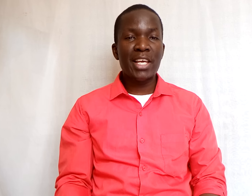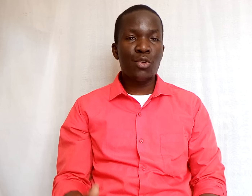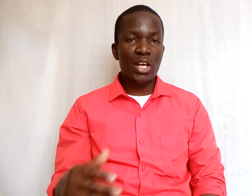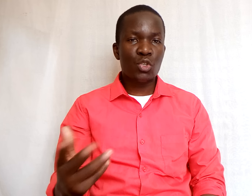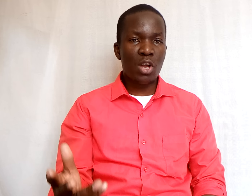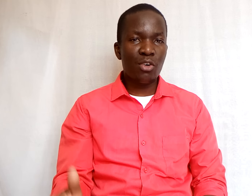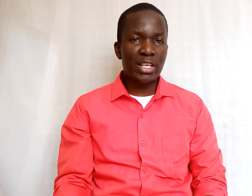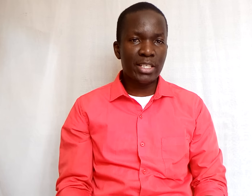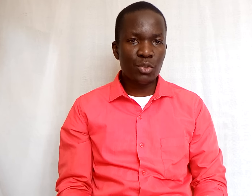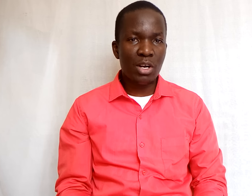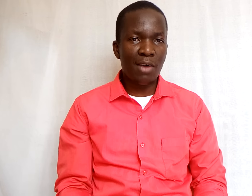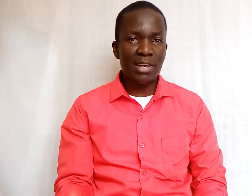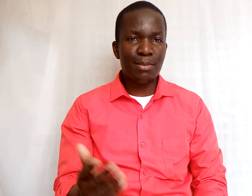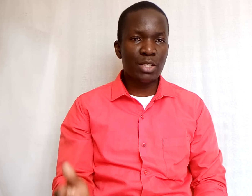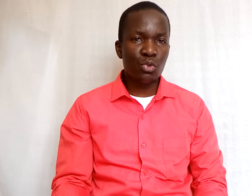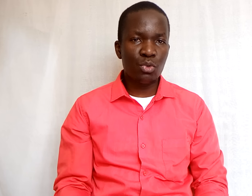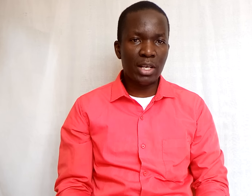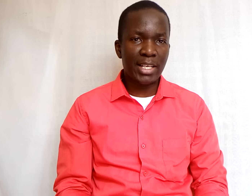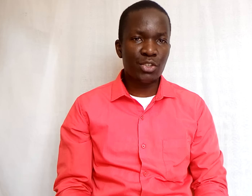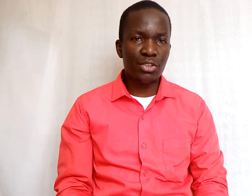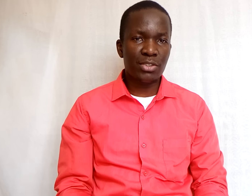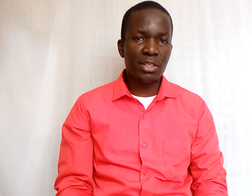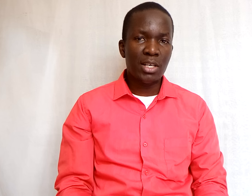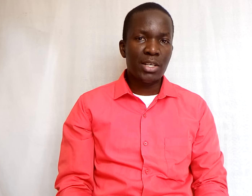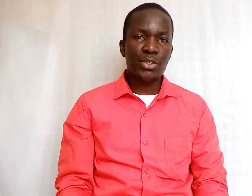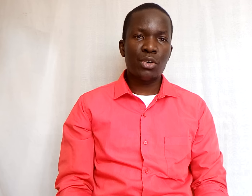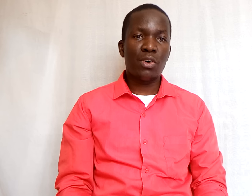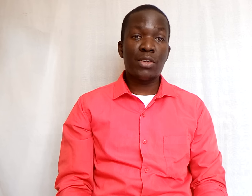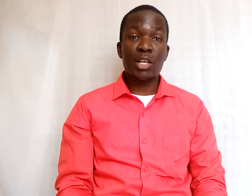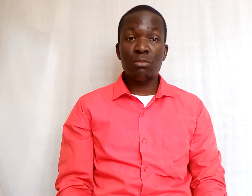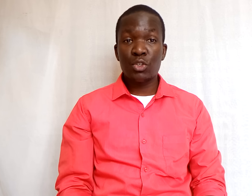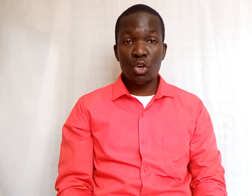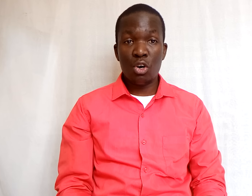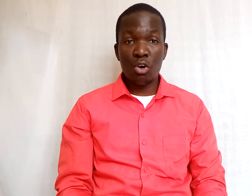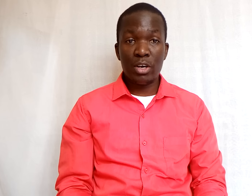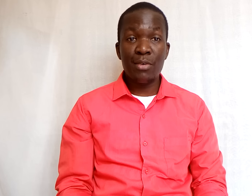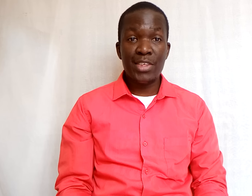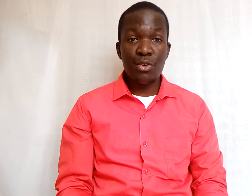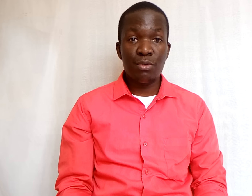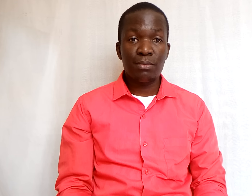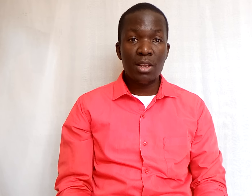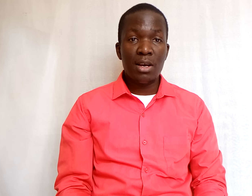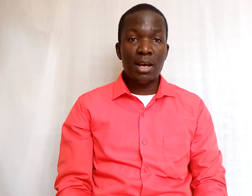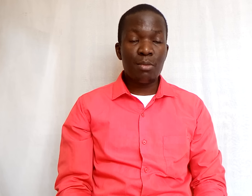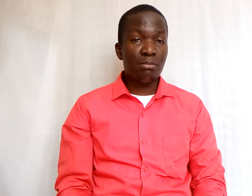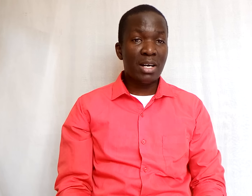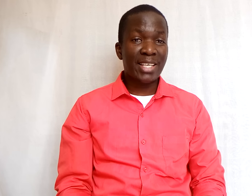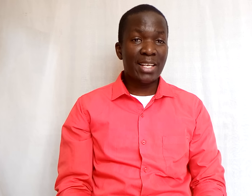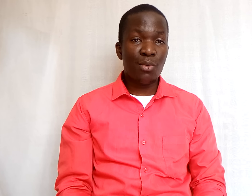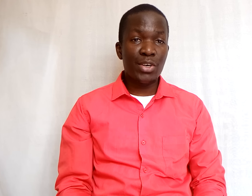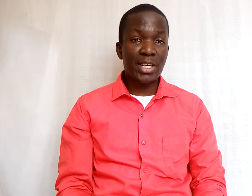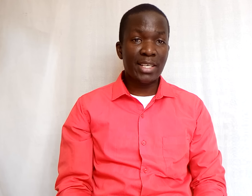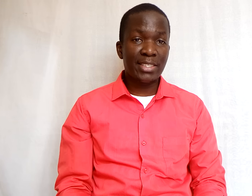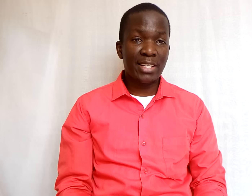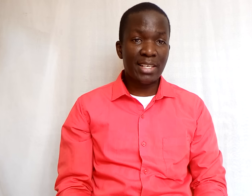you are struggling to cover up the two lessons. So that will be so okay with you. Remember, sign language, as I said last